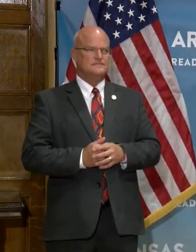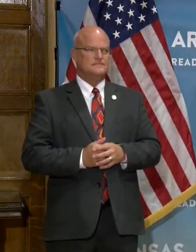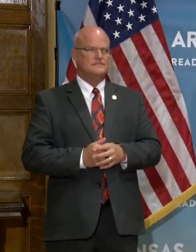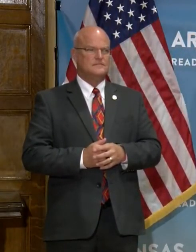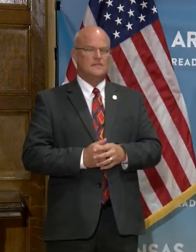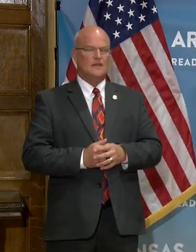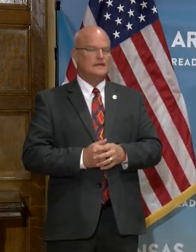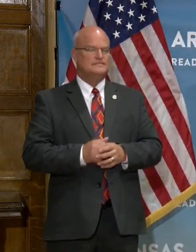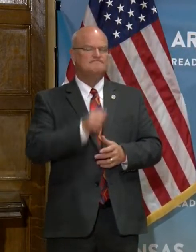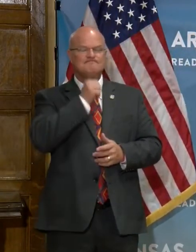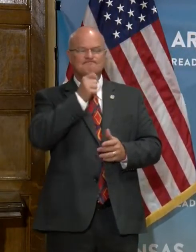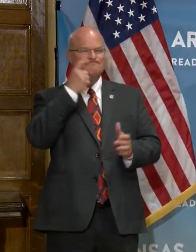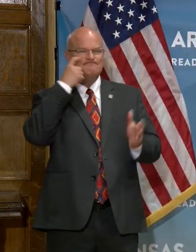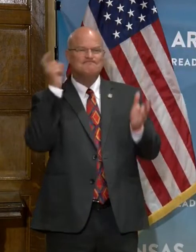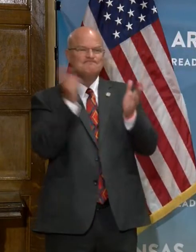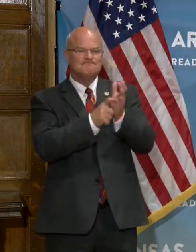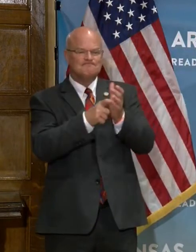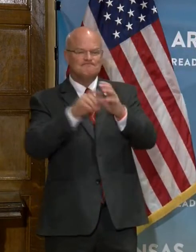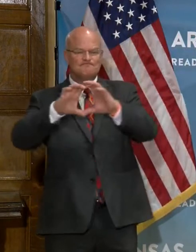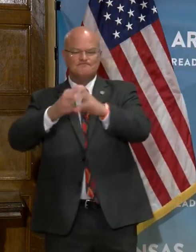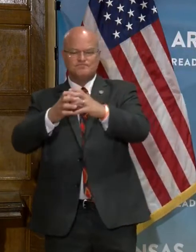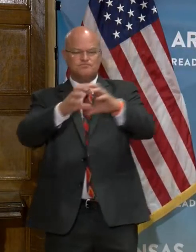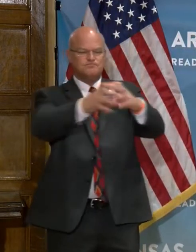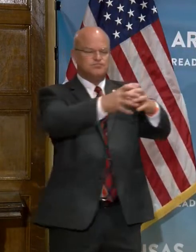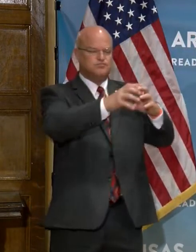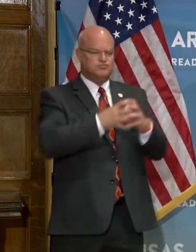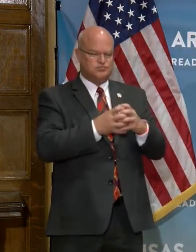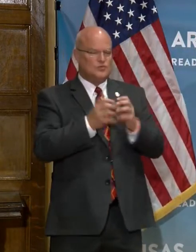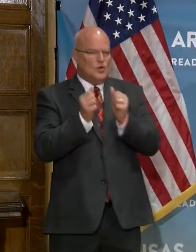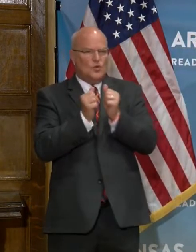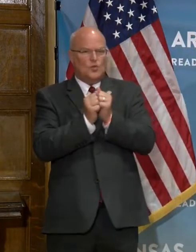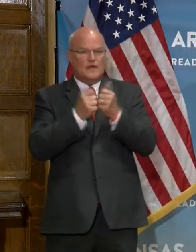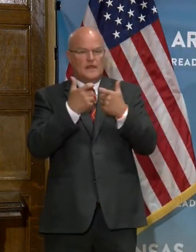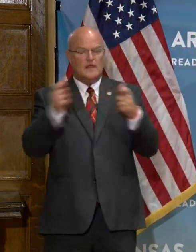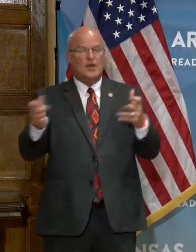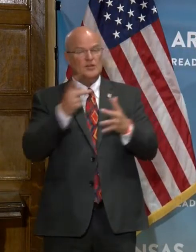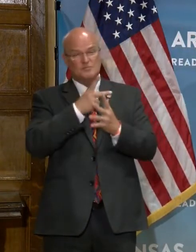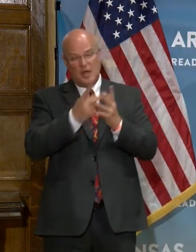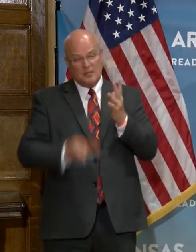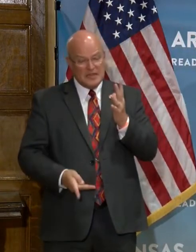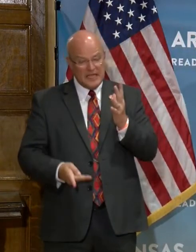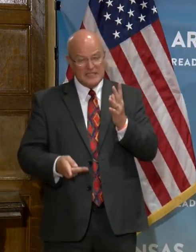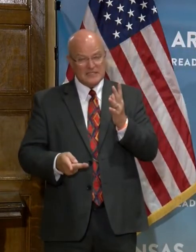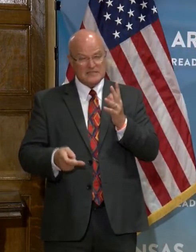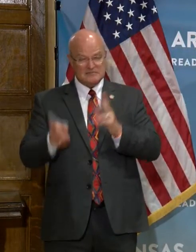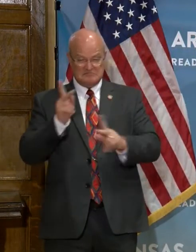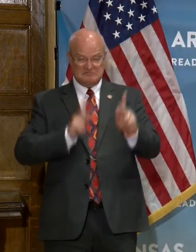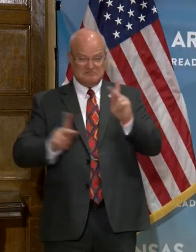We've not identified any distinct clusters, with a large population like we find.